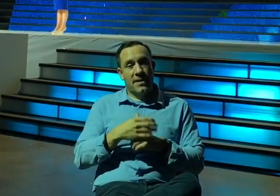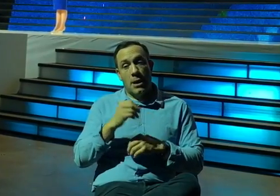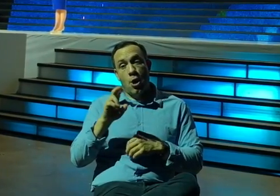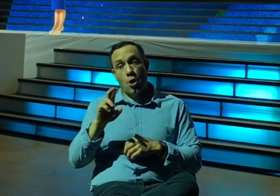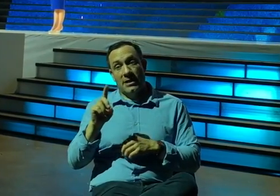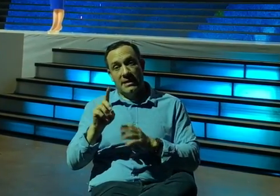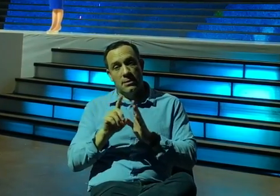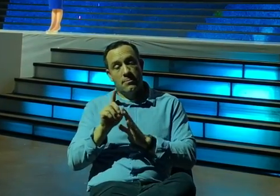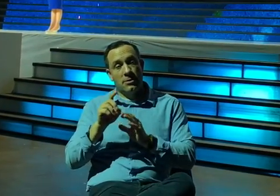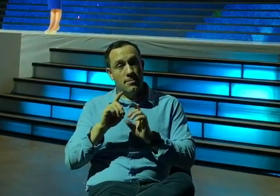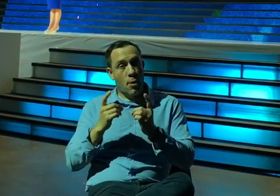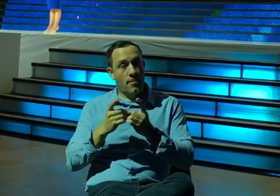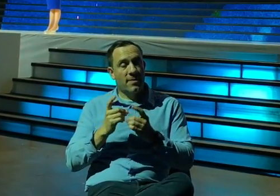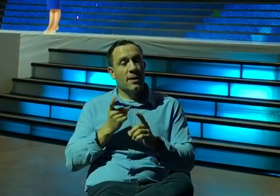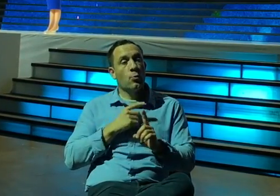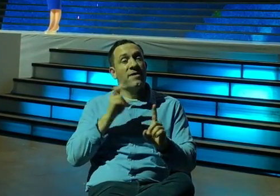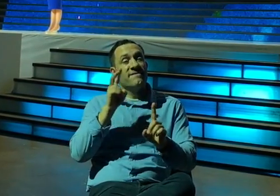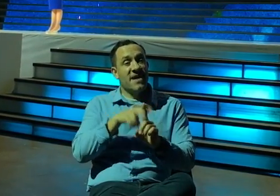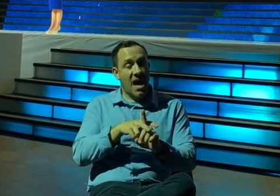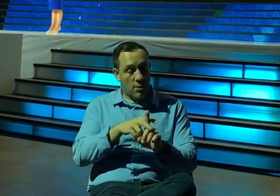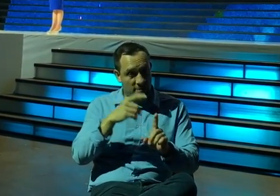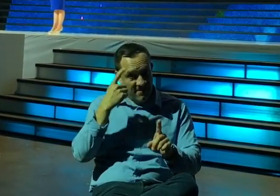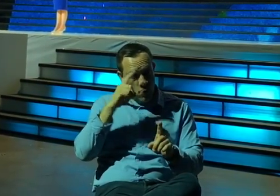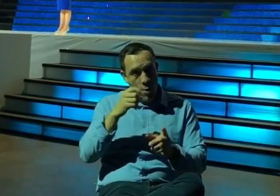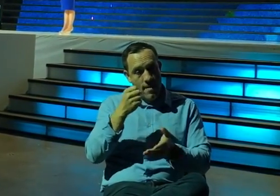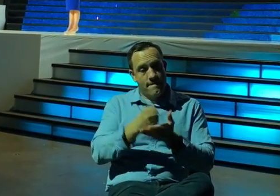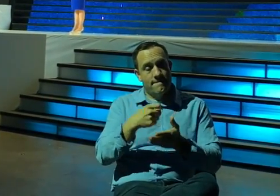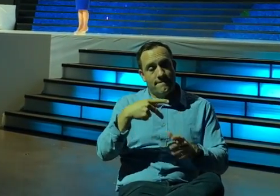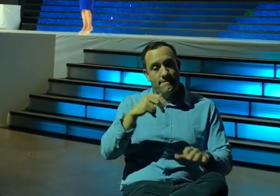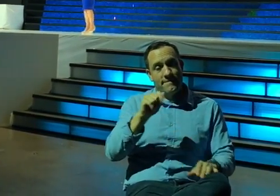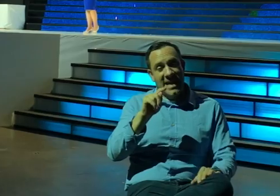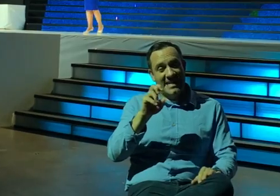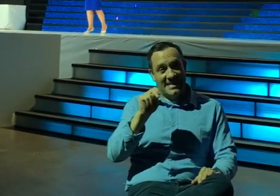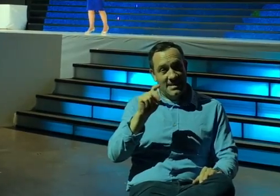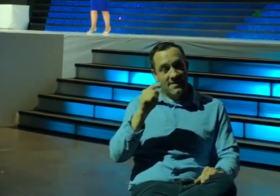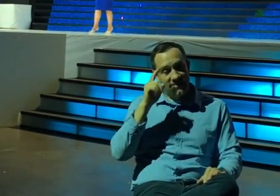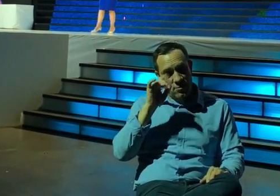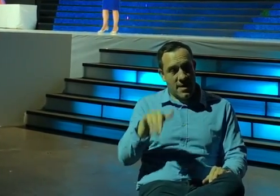department that we filed for a patent on this formula.